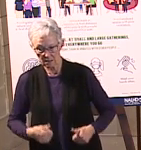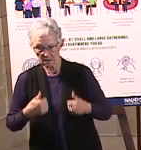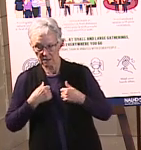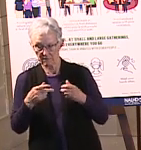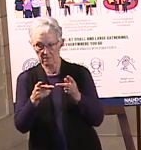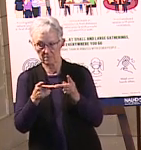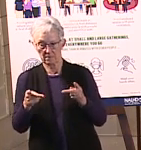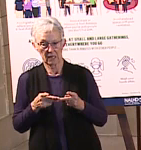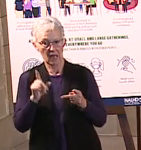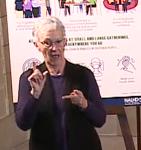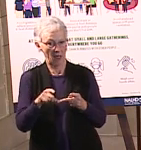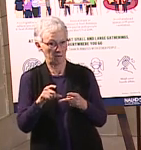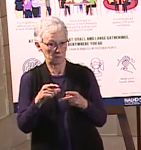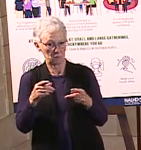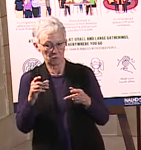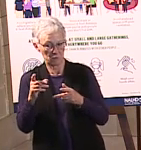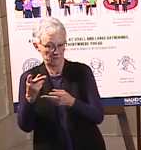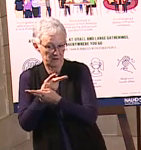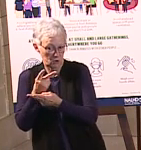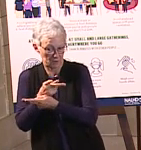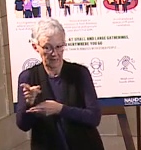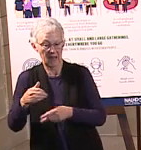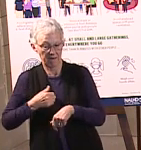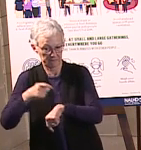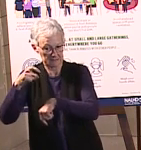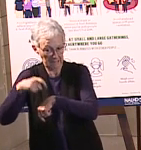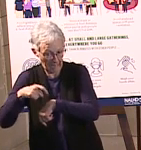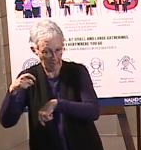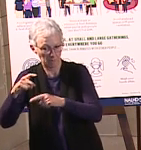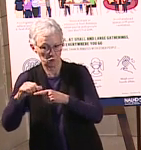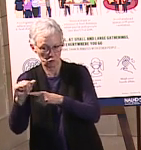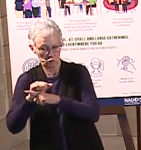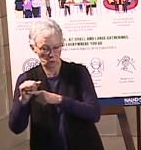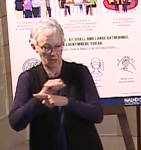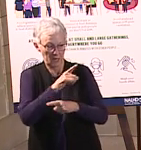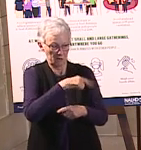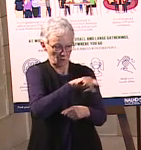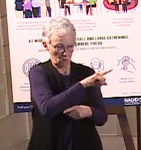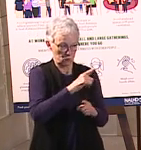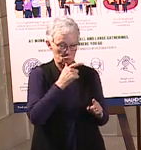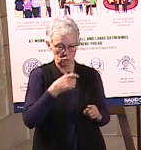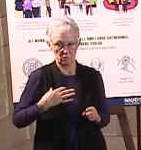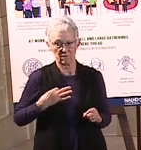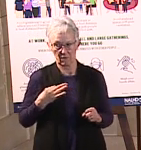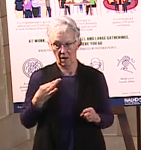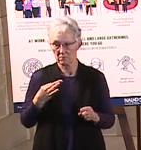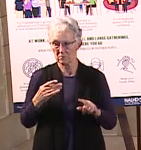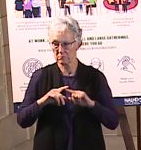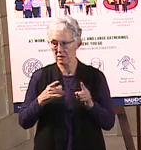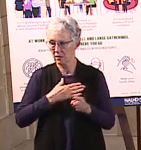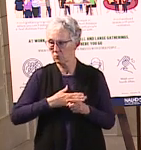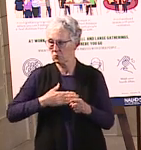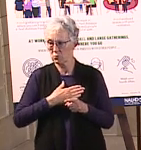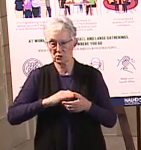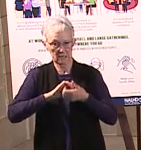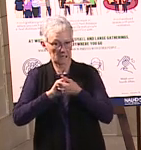community spread and all that, because we want to continue to protect those residents. But I appreciate the collaboration to be able to get this program up and running,